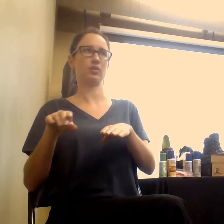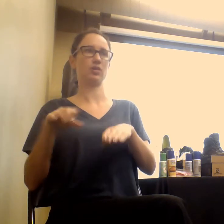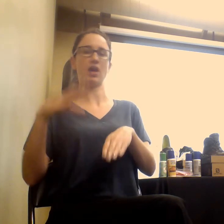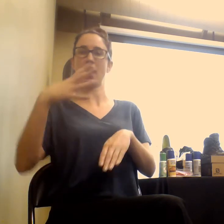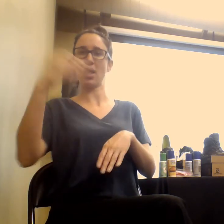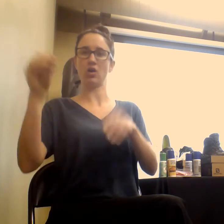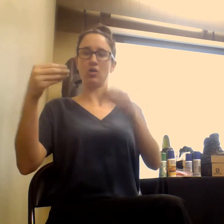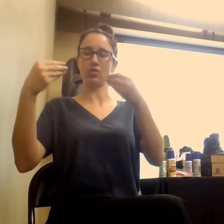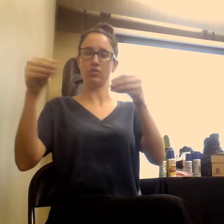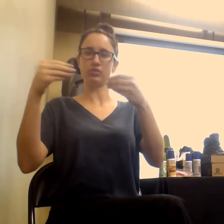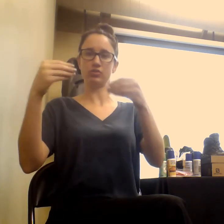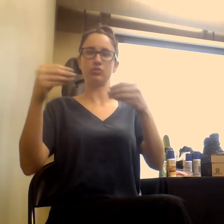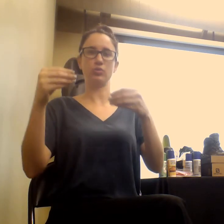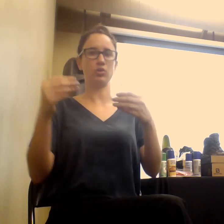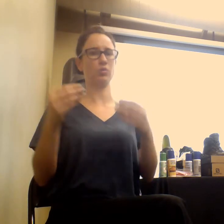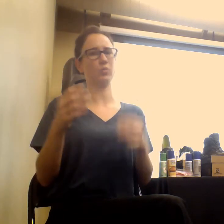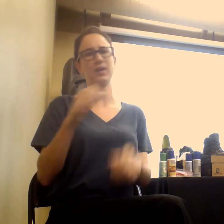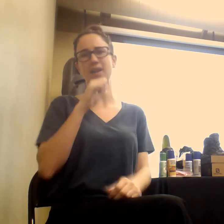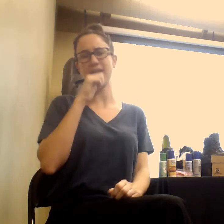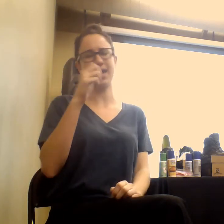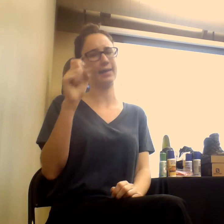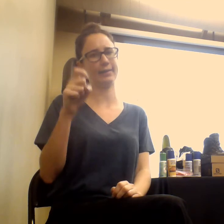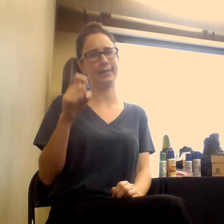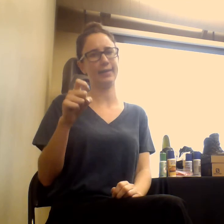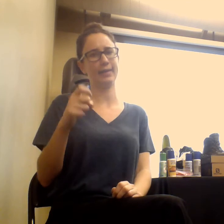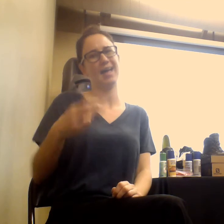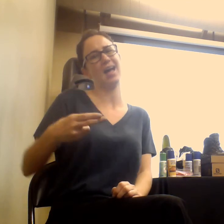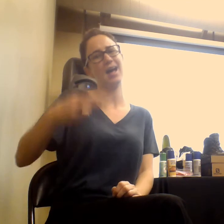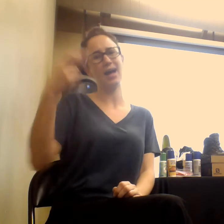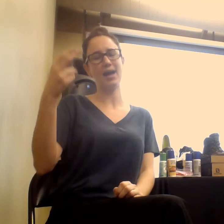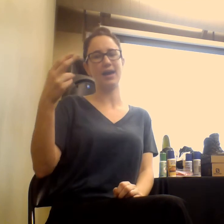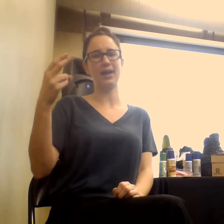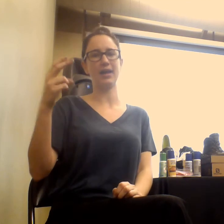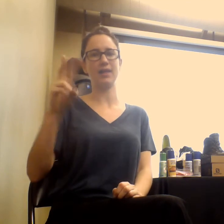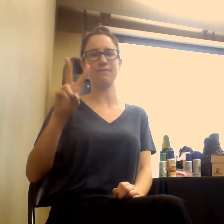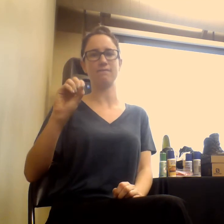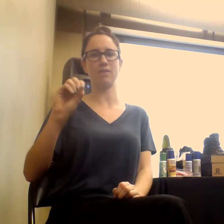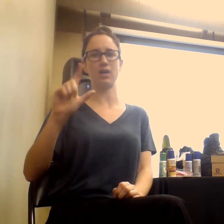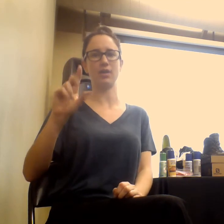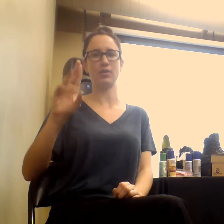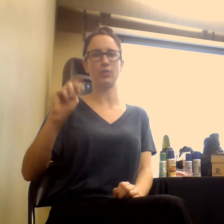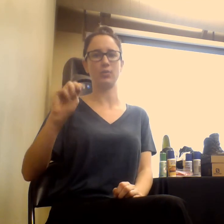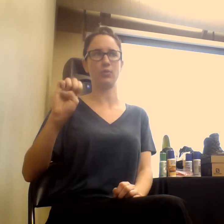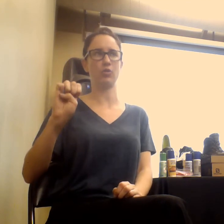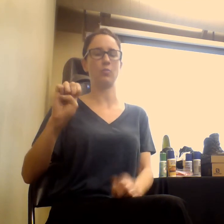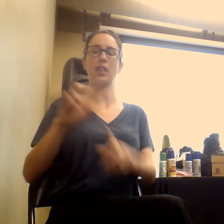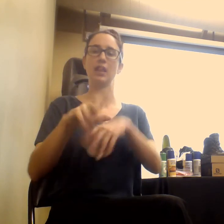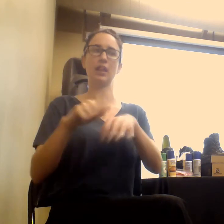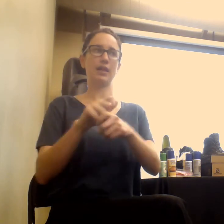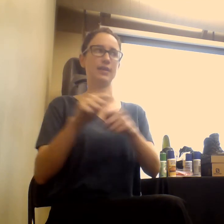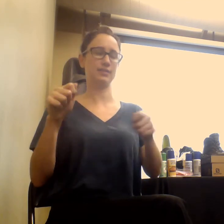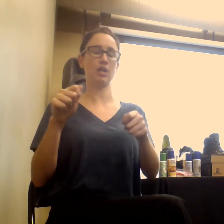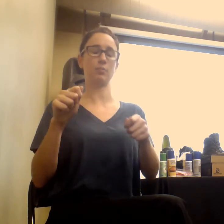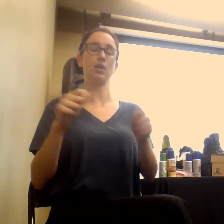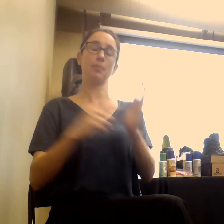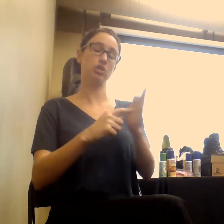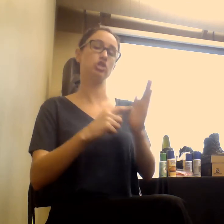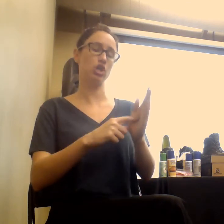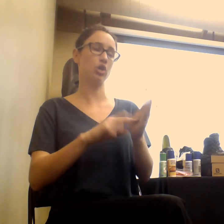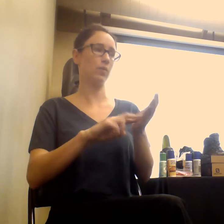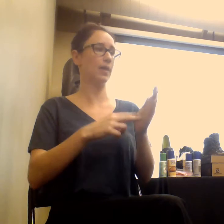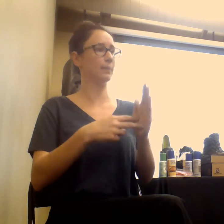volume lace-up. But we're gonna show you what a volume lace-up is right now. So, And right now, this is the one that